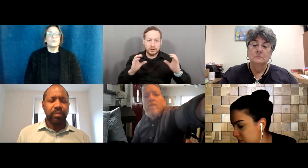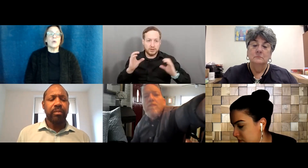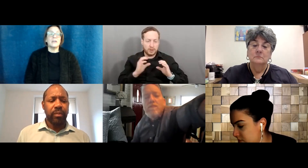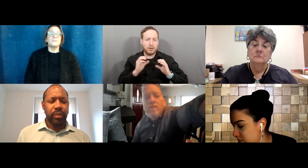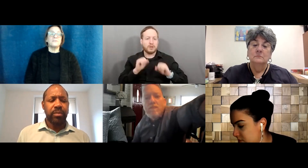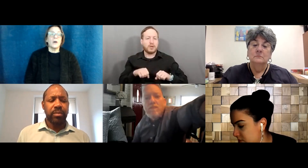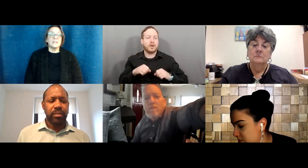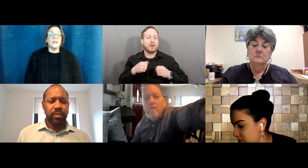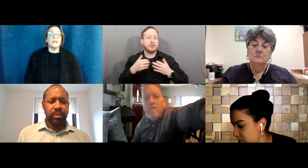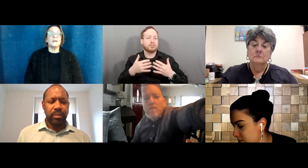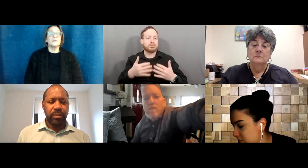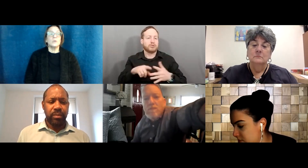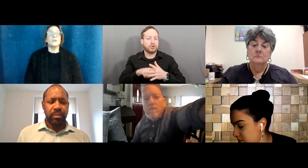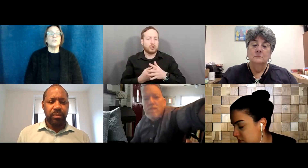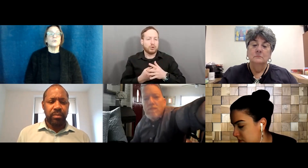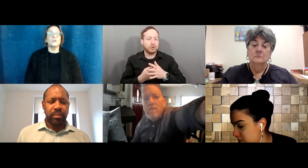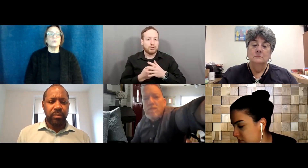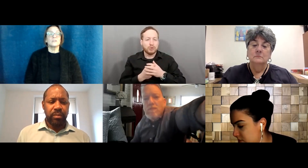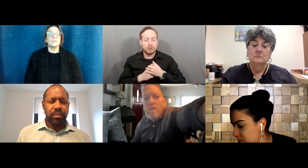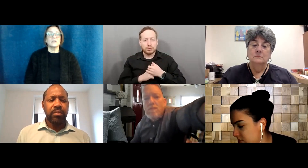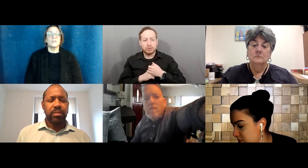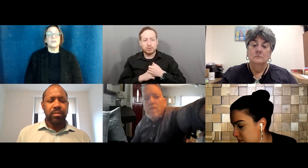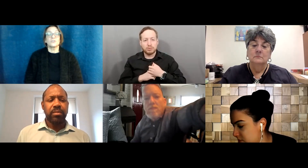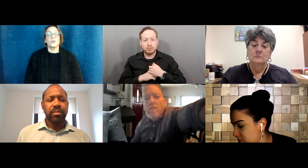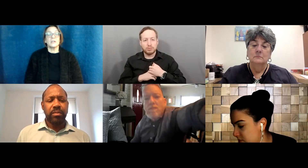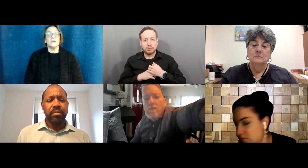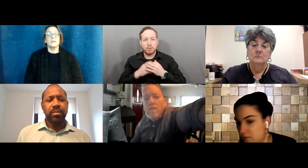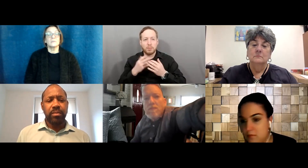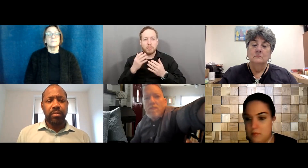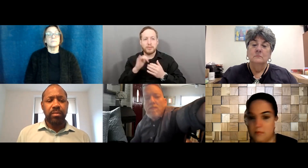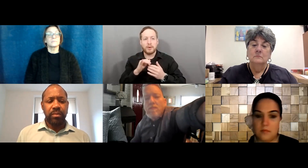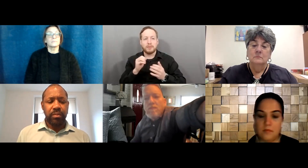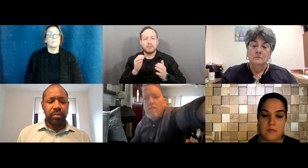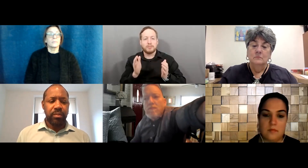with the right funding, we could really get that started.